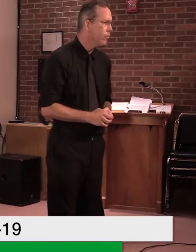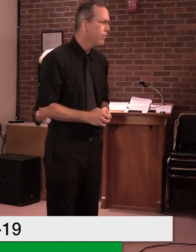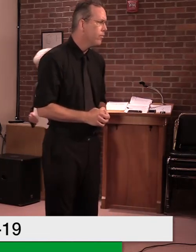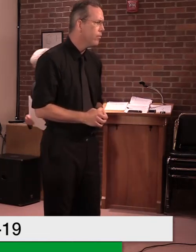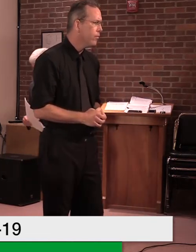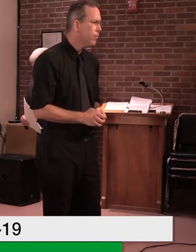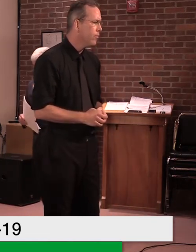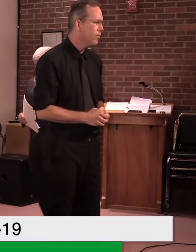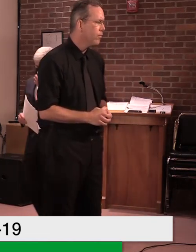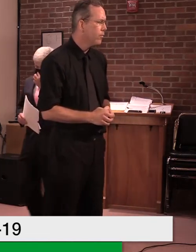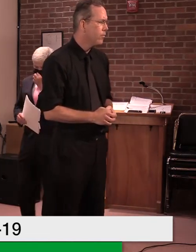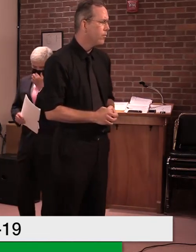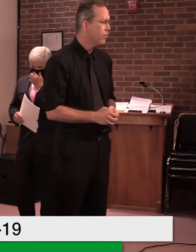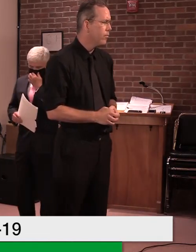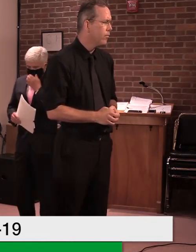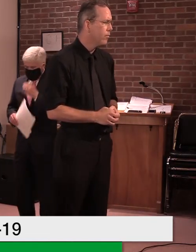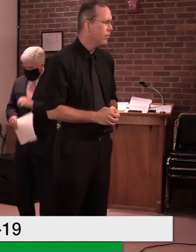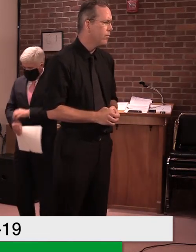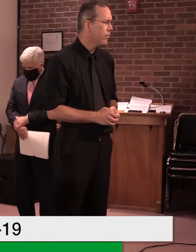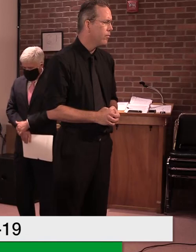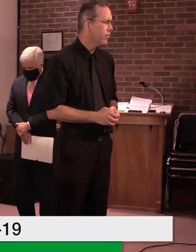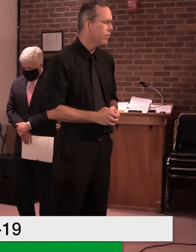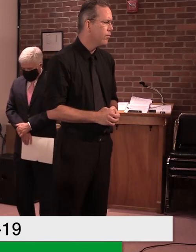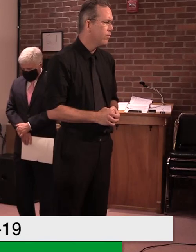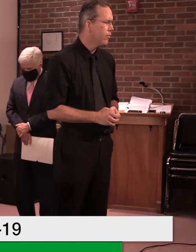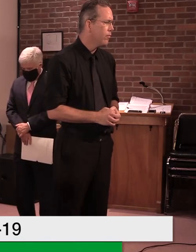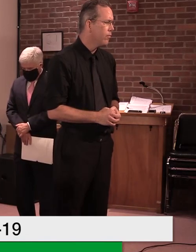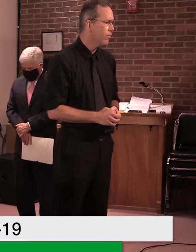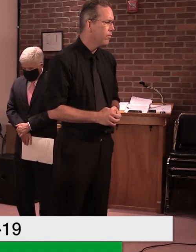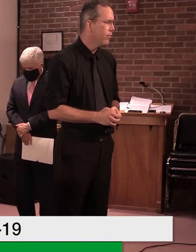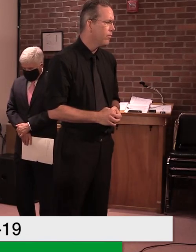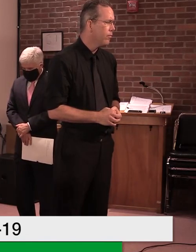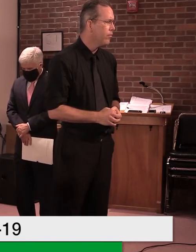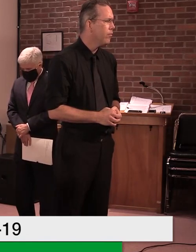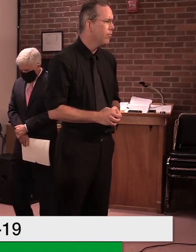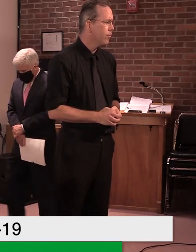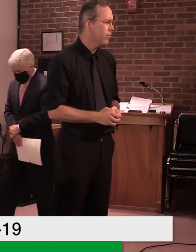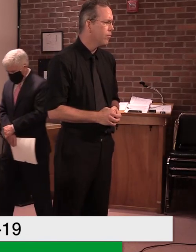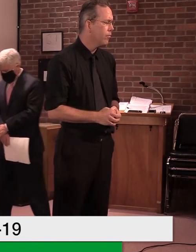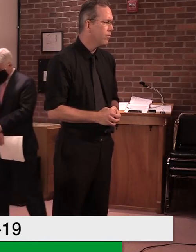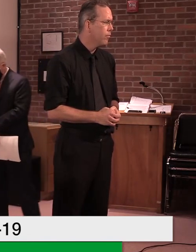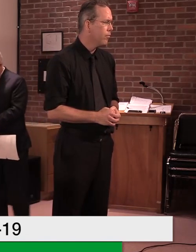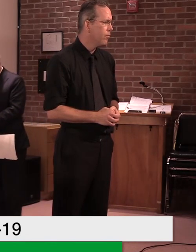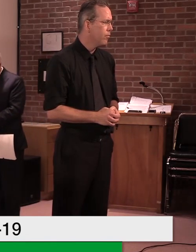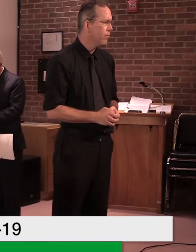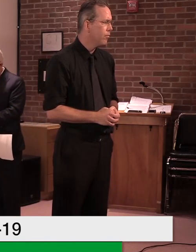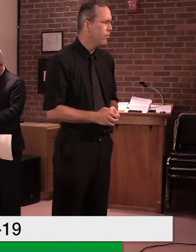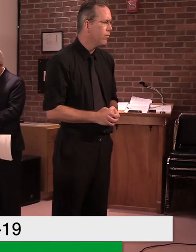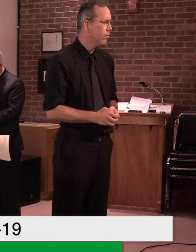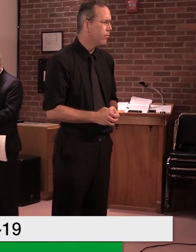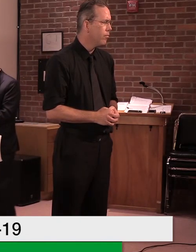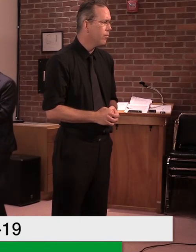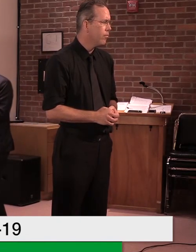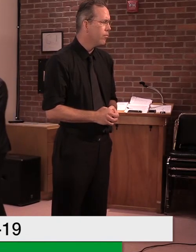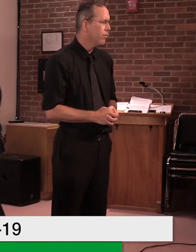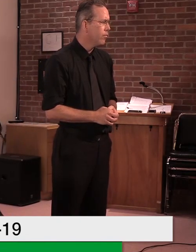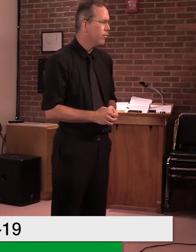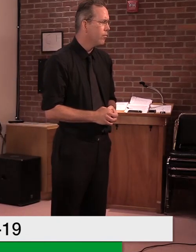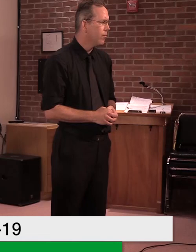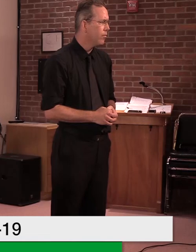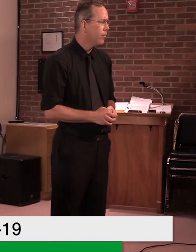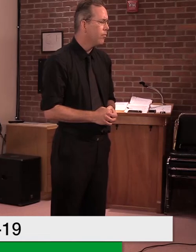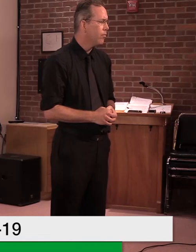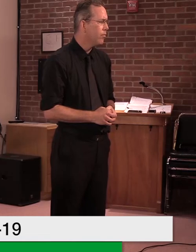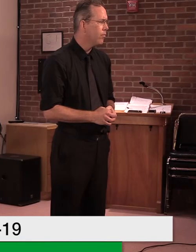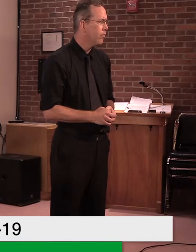need to take place more quickly. I understand there is now an external review taking place by Downs Rapid